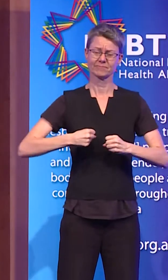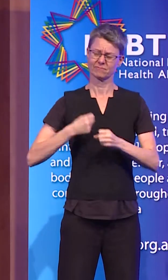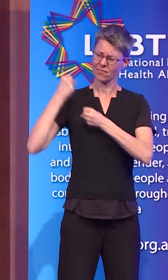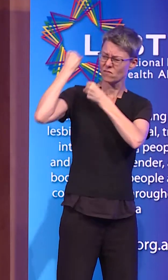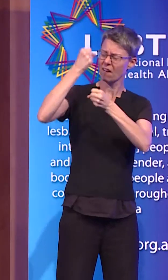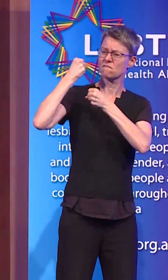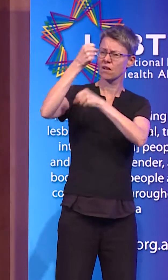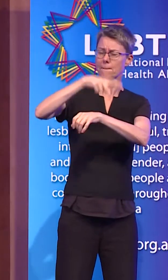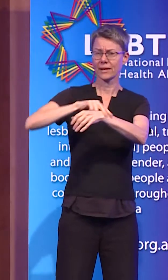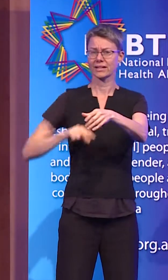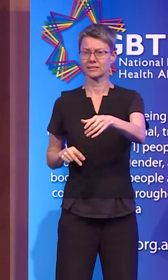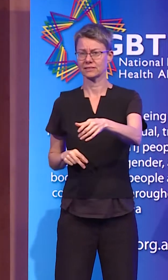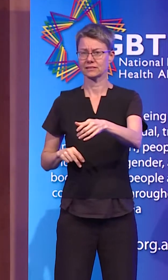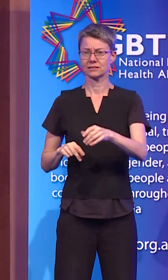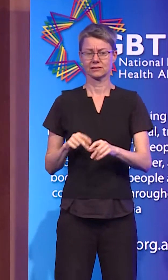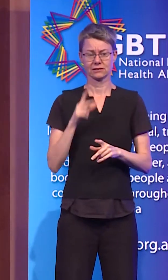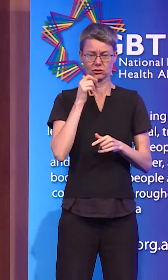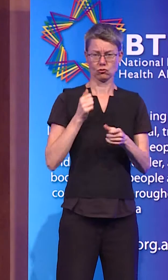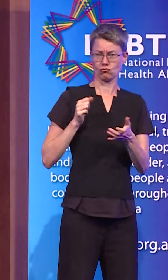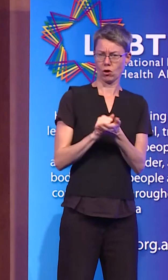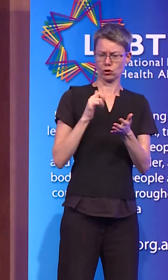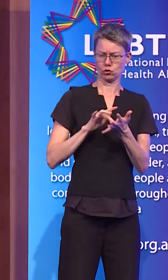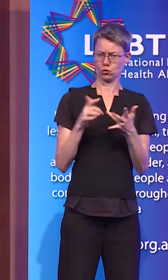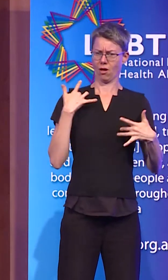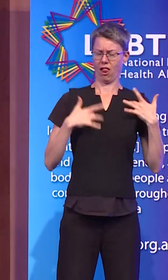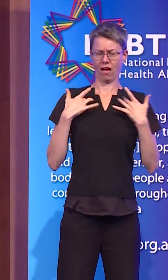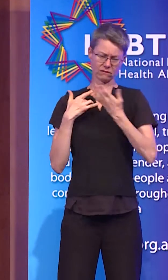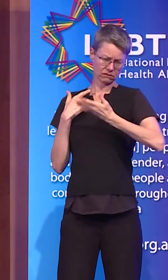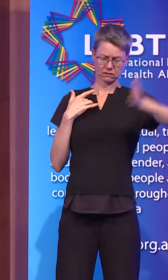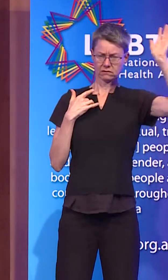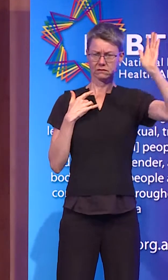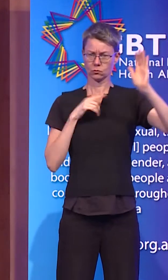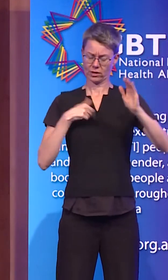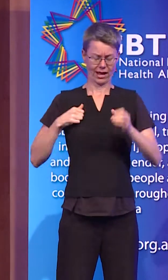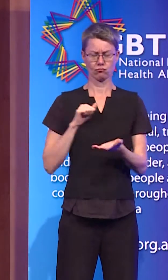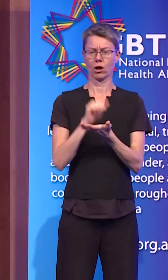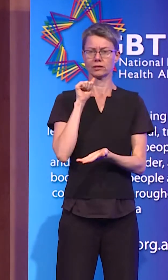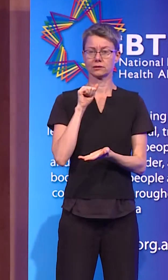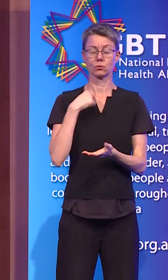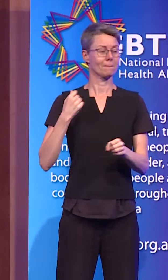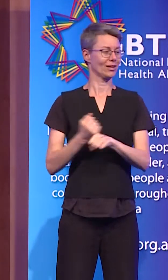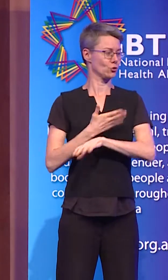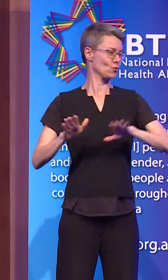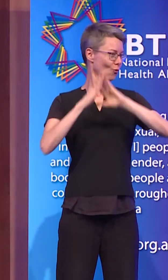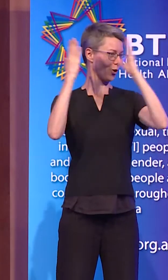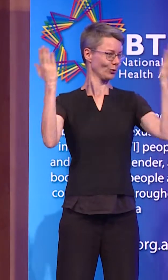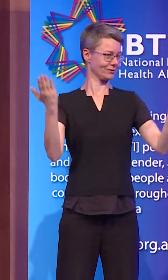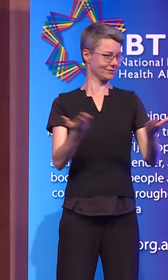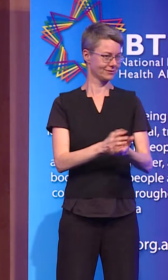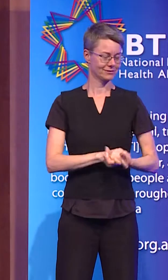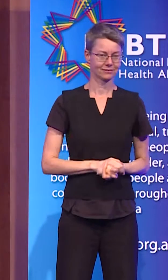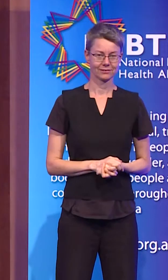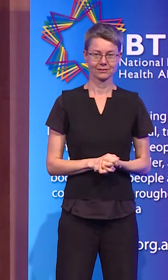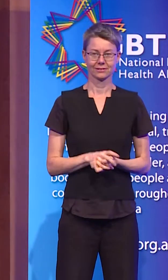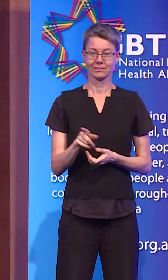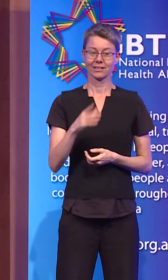police, fending off the right to life, demanding our rights. We were making a new world for ourselves. It was the time